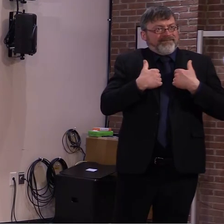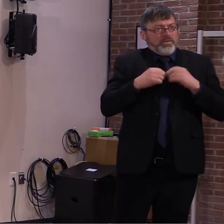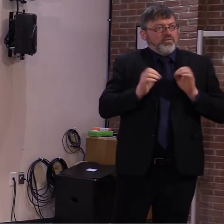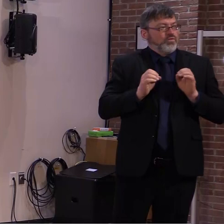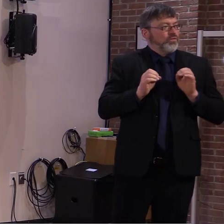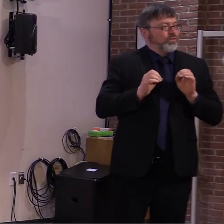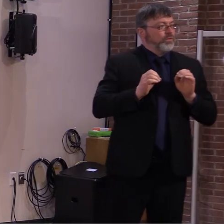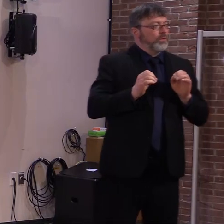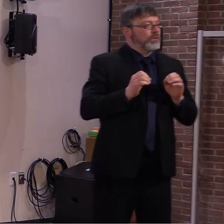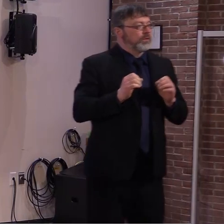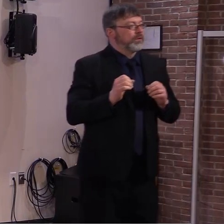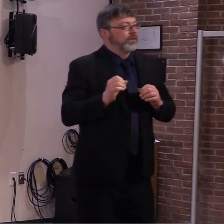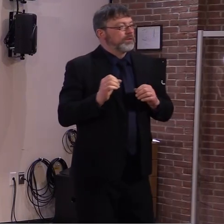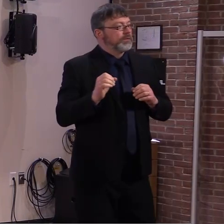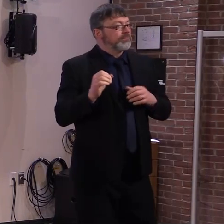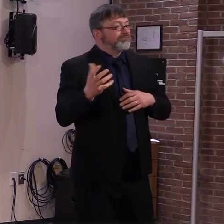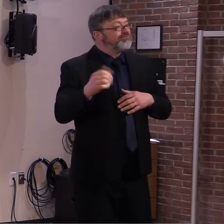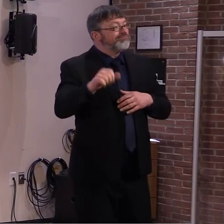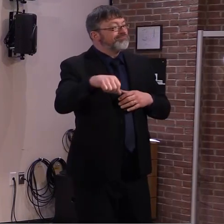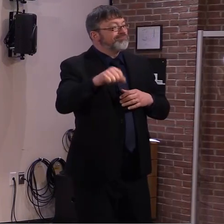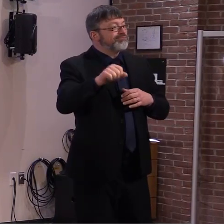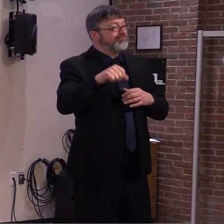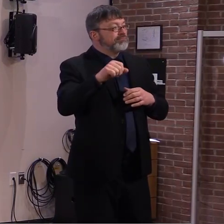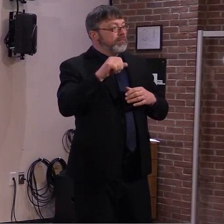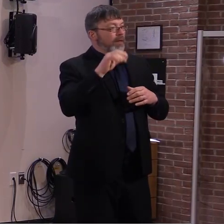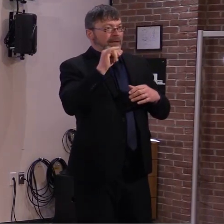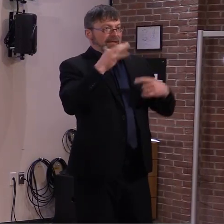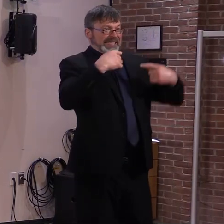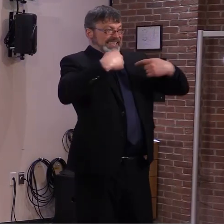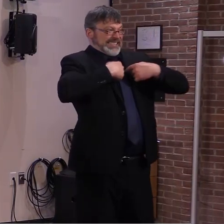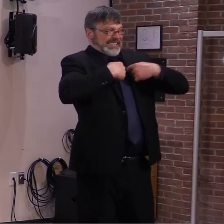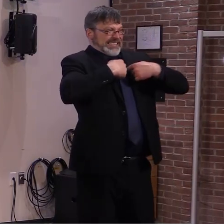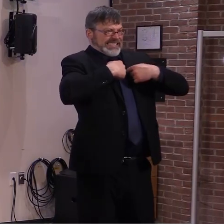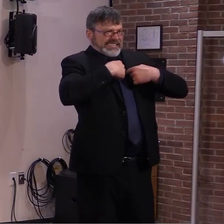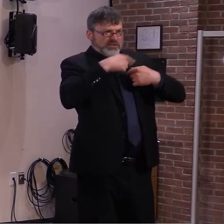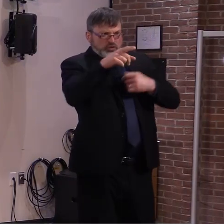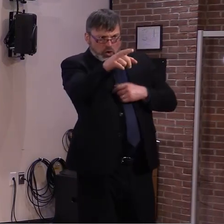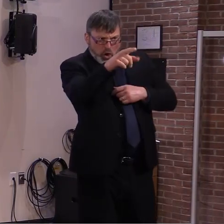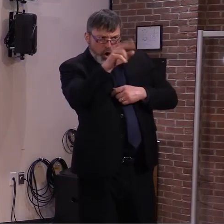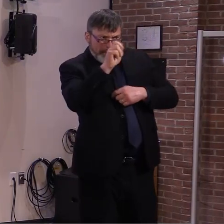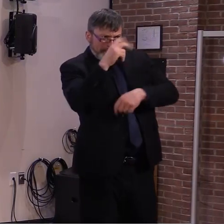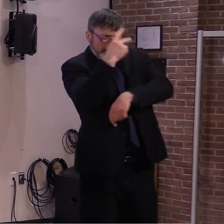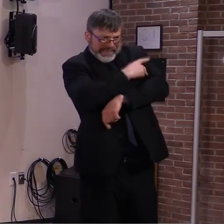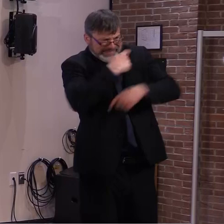Okay, that's all this person wanted to know. Thank you very much. Okay.